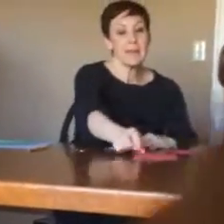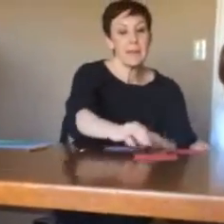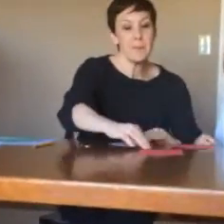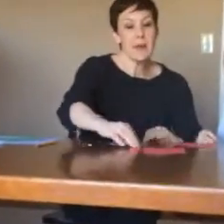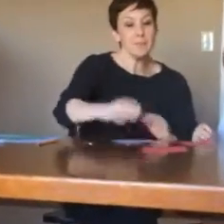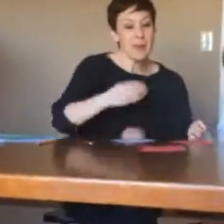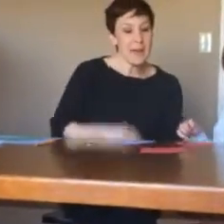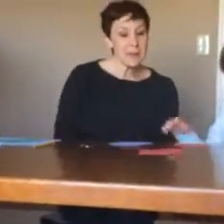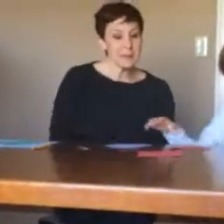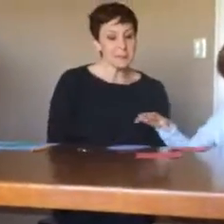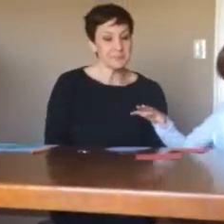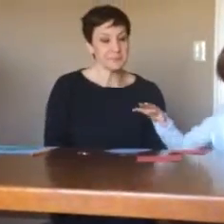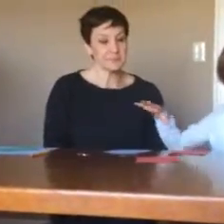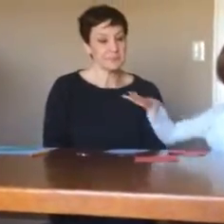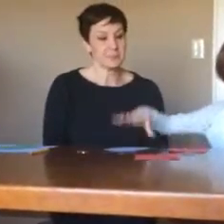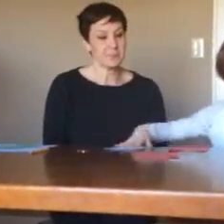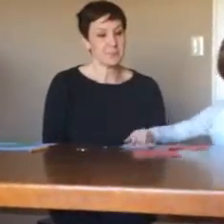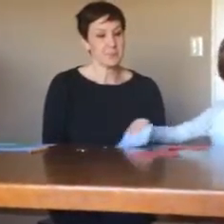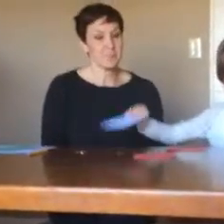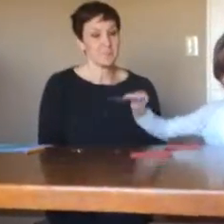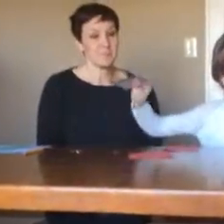Ella, match red.